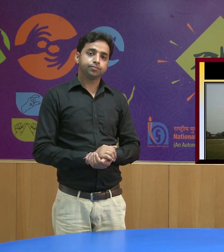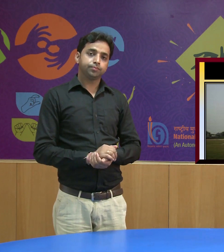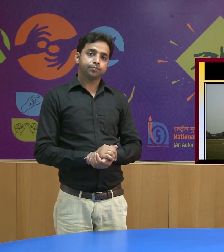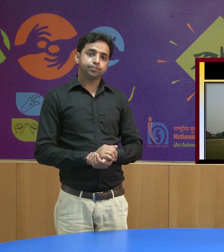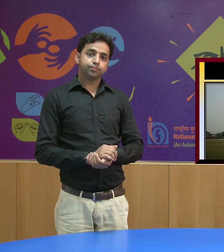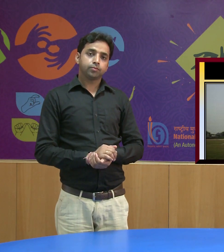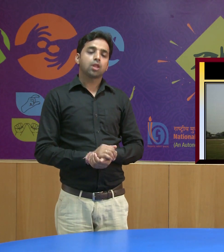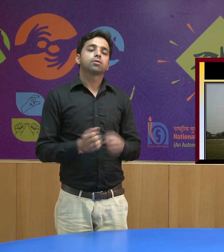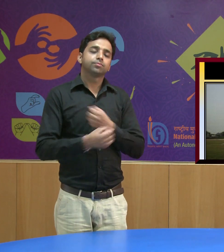Dear learners,